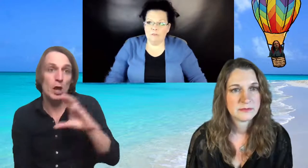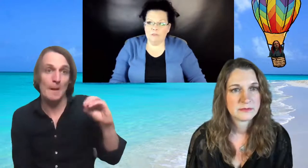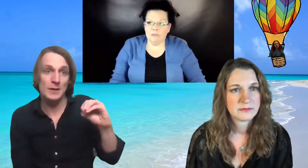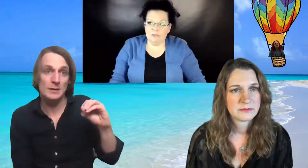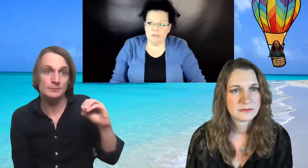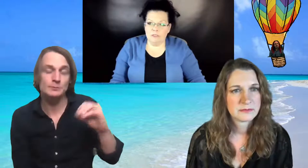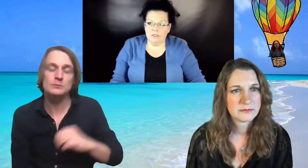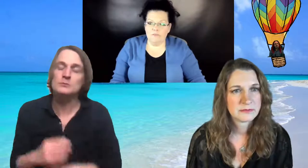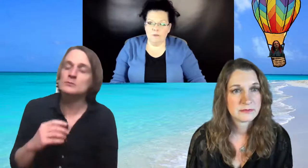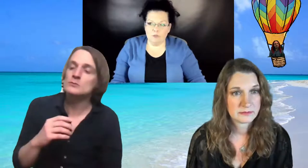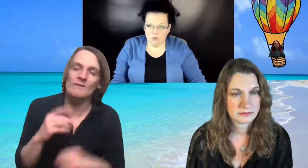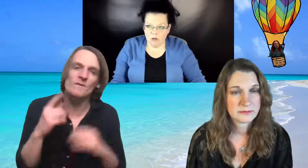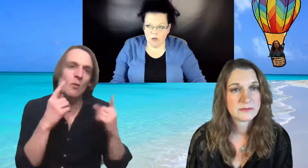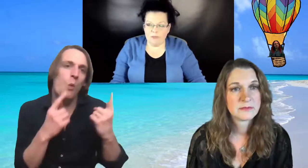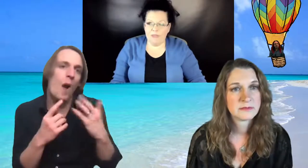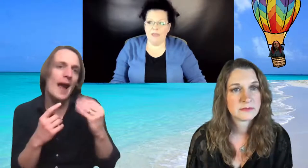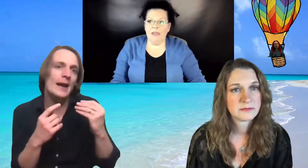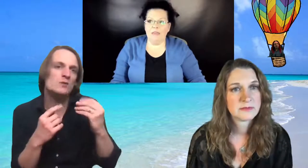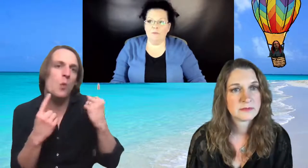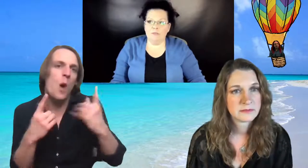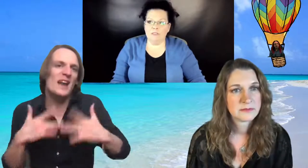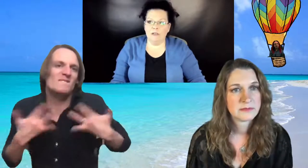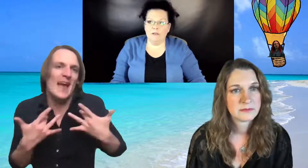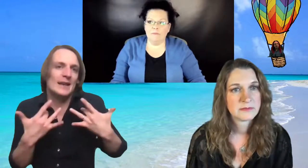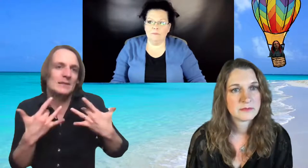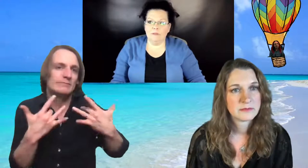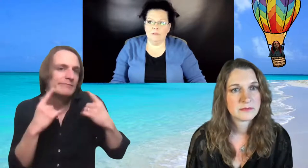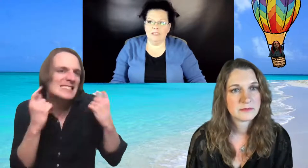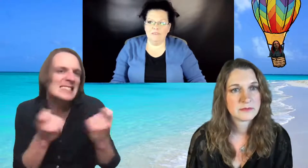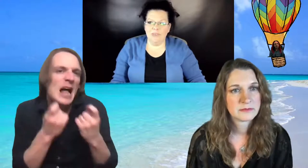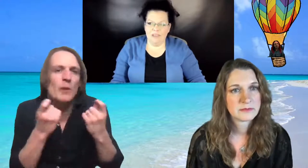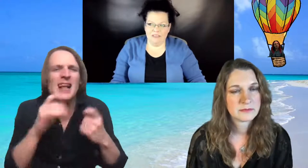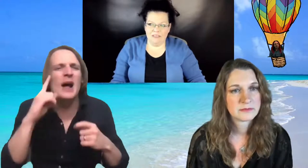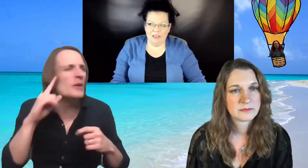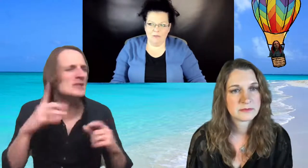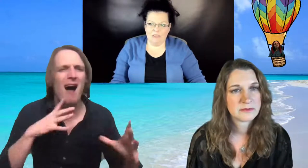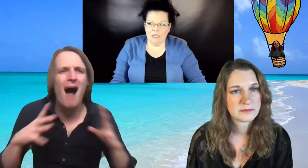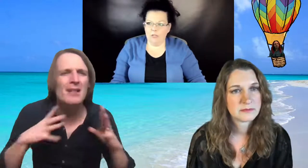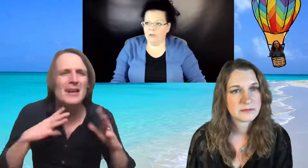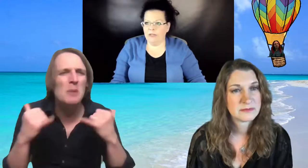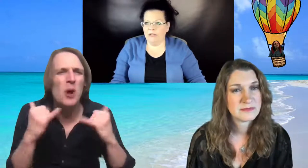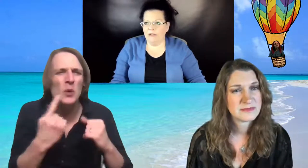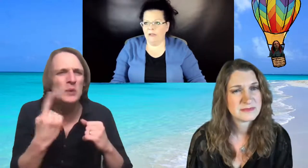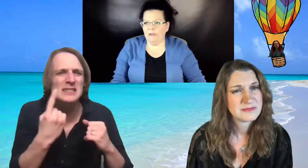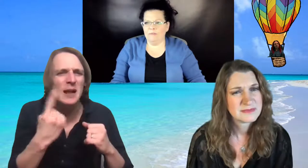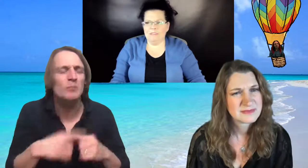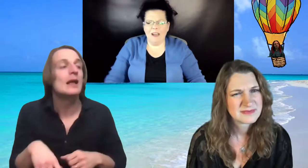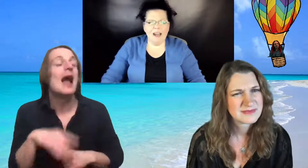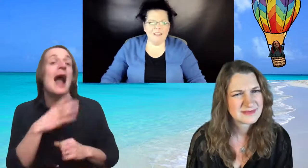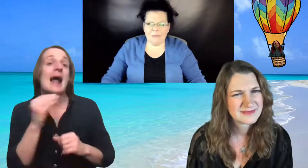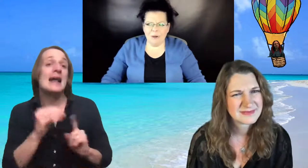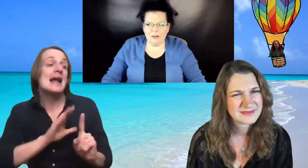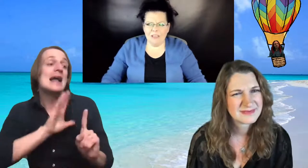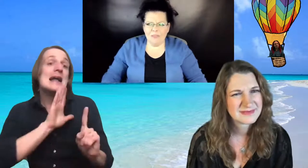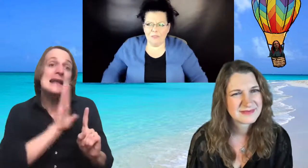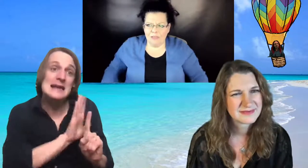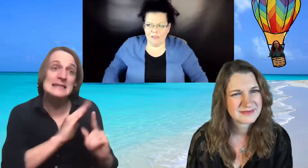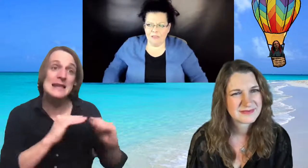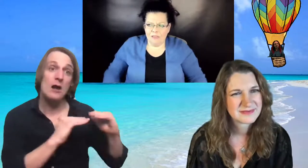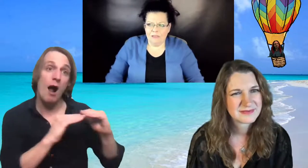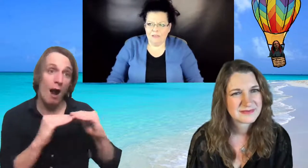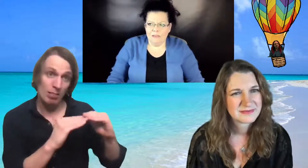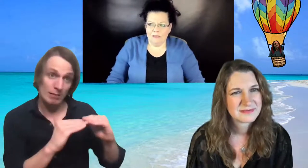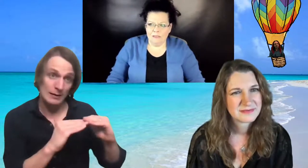And I took him, there was this pharmaceutical company, and there was an event that was celebrating, it was a holiday party, I